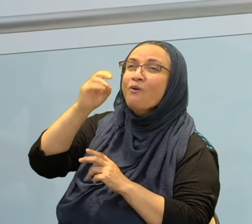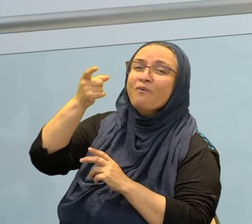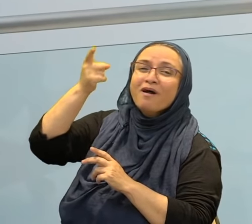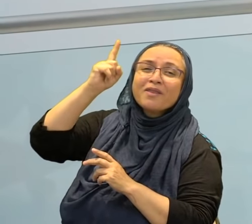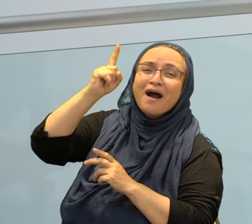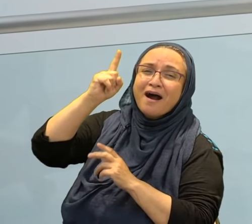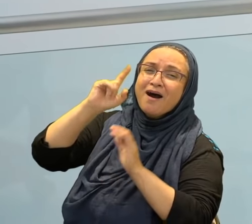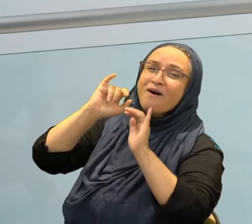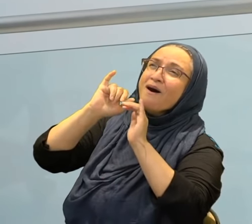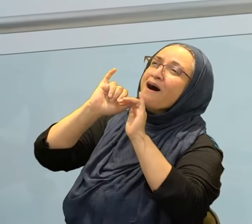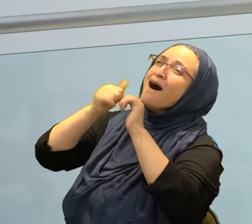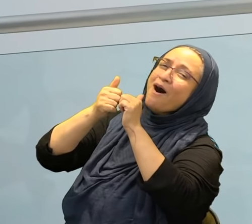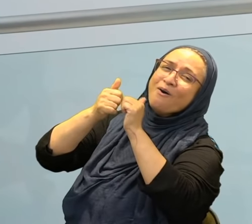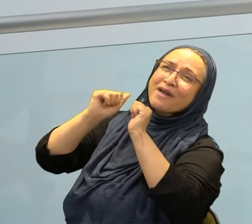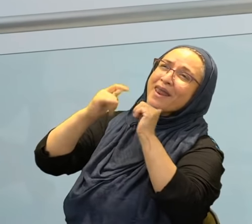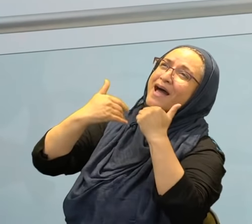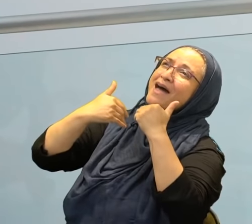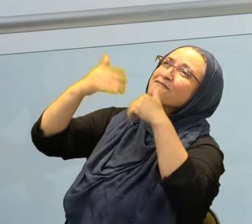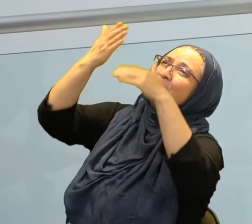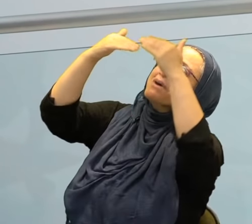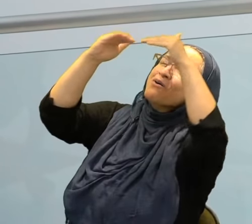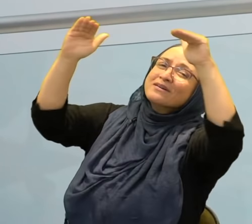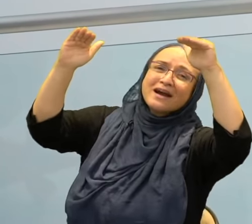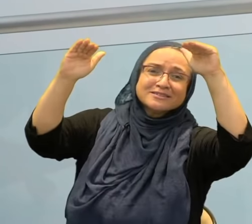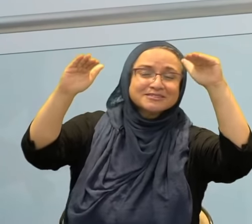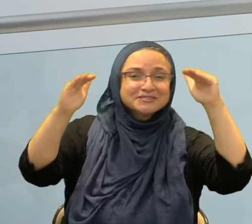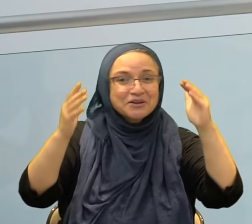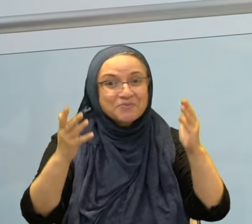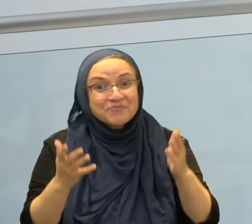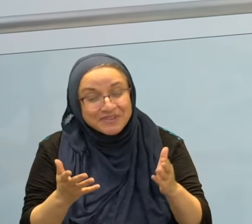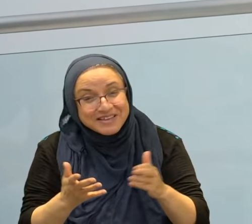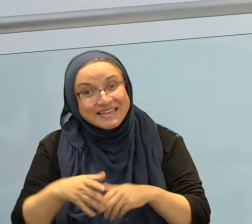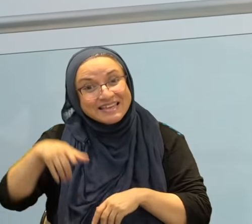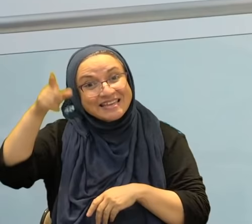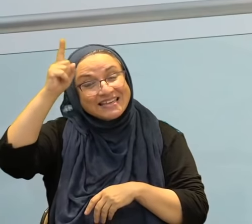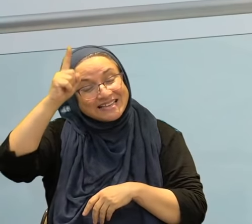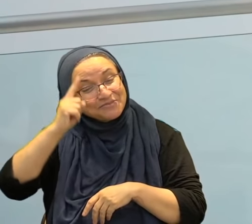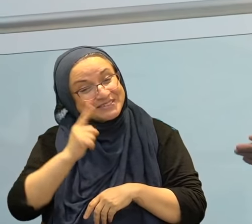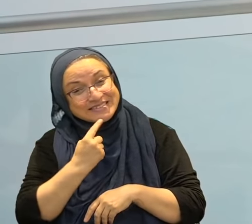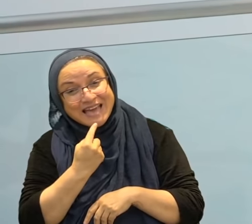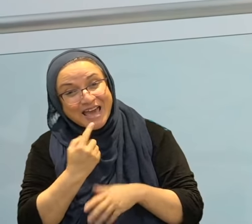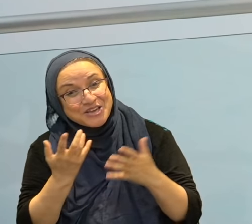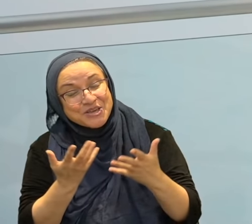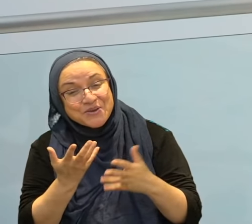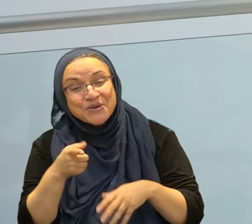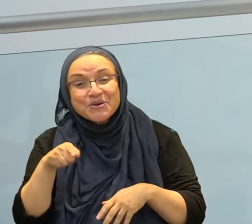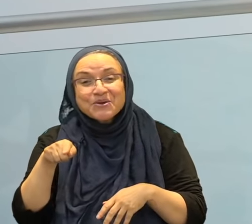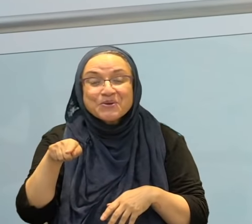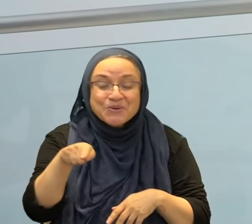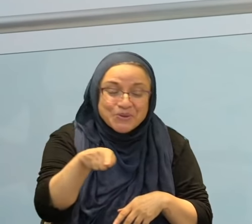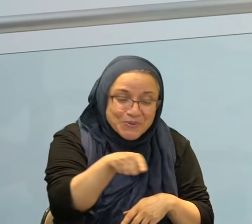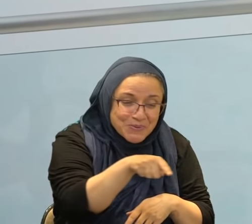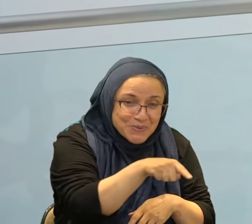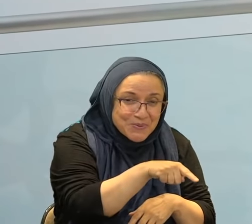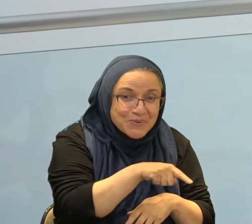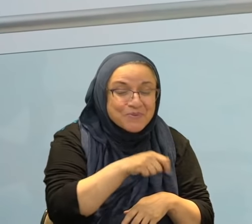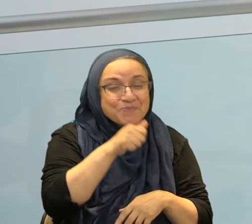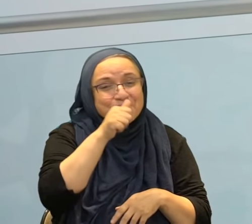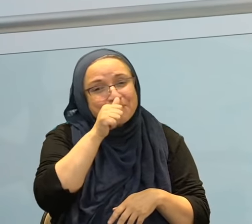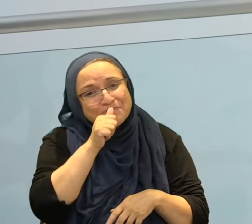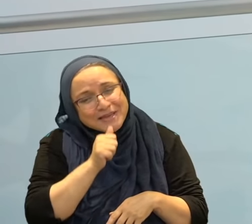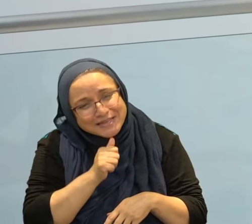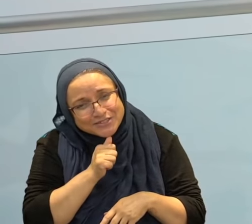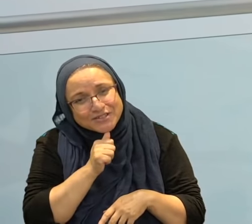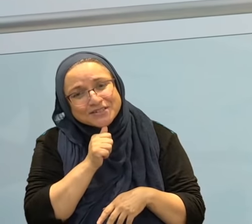And subhan Allah, a lot of us are so paralyzed in that one moment. May Allahh make it easy for all of us. I've heard a lot over the